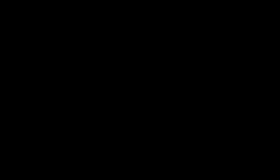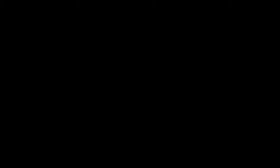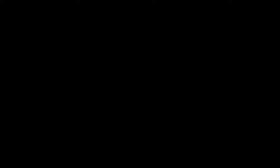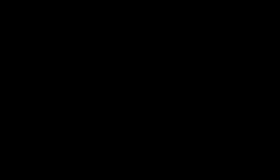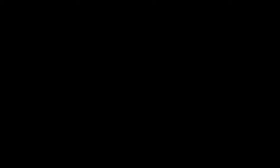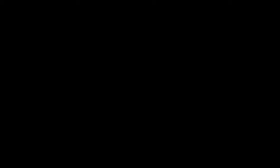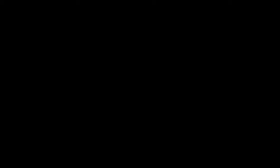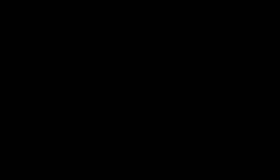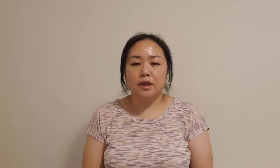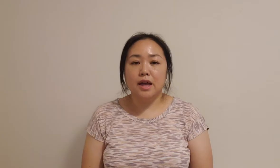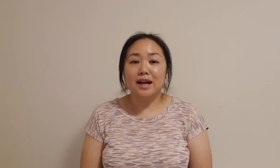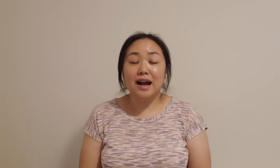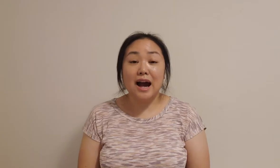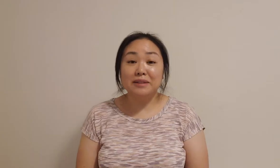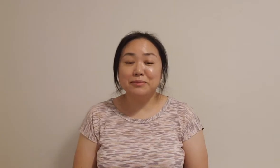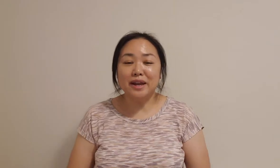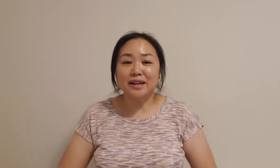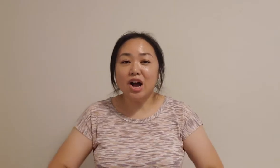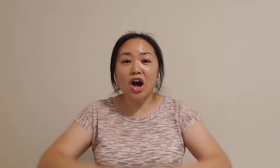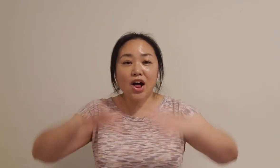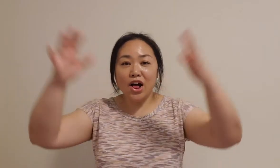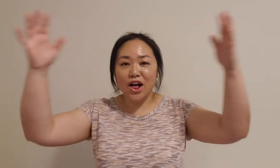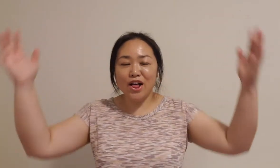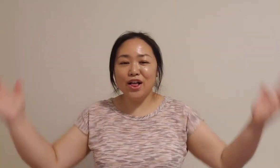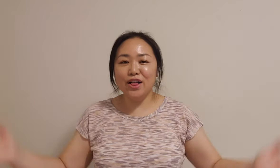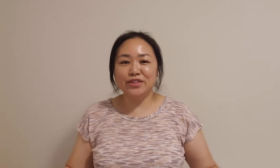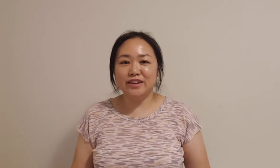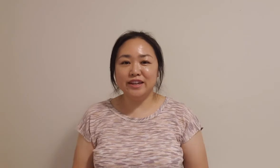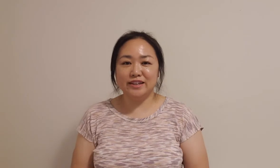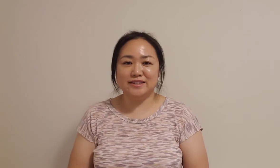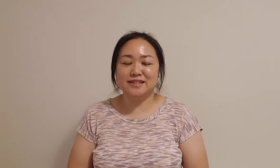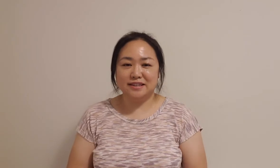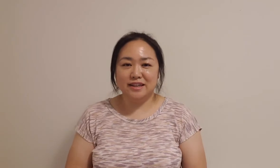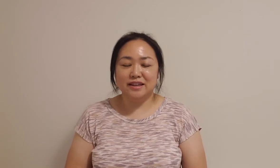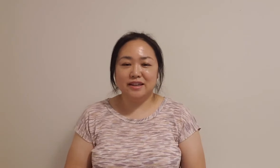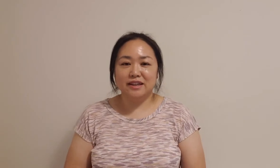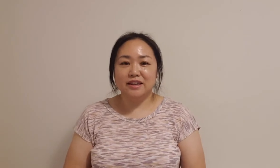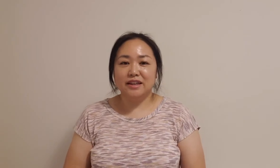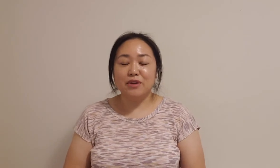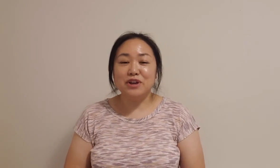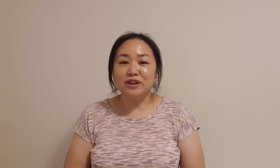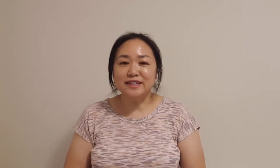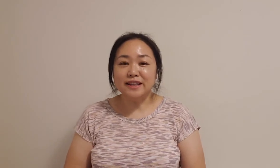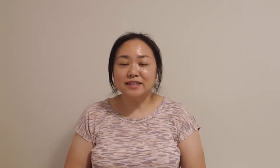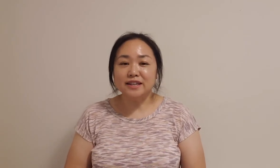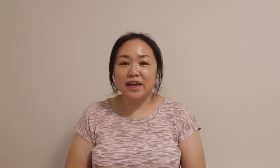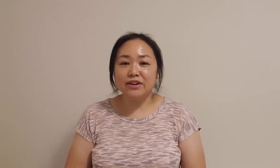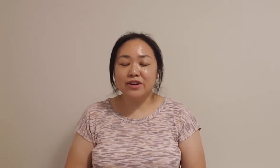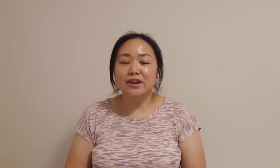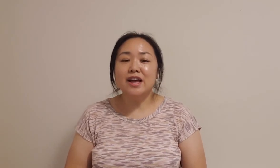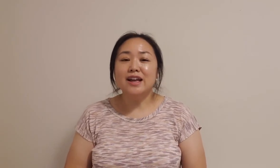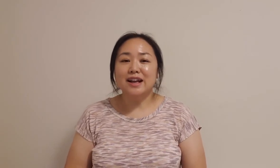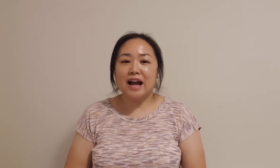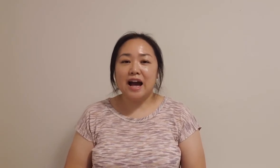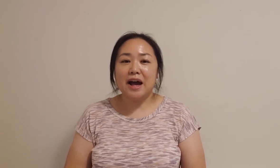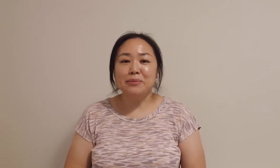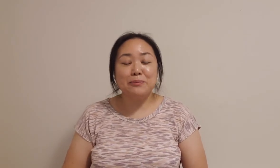Nothing. God made all things. Can we all say that together? God